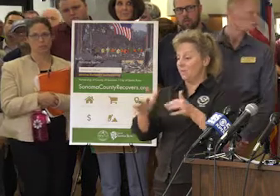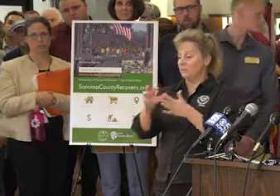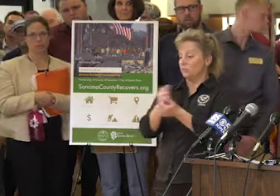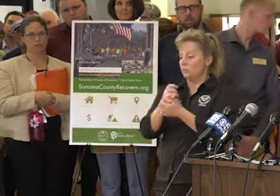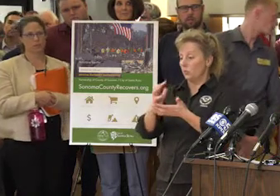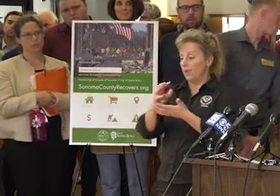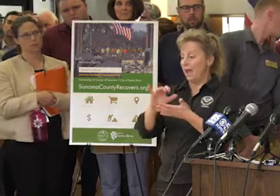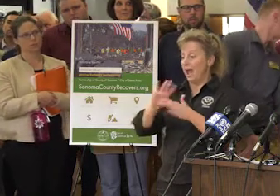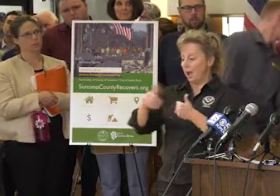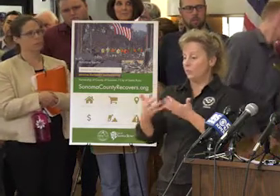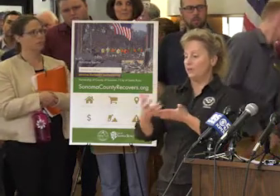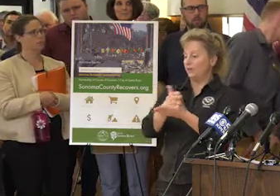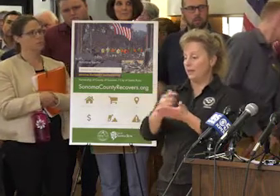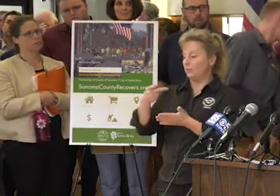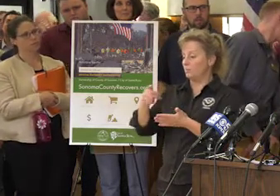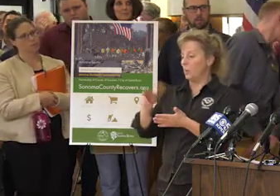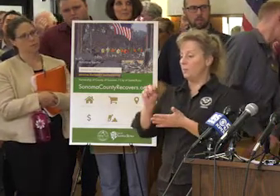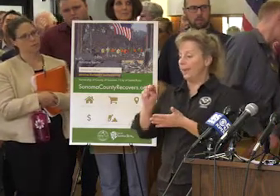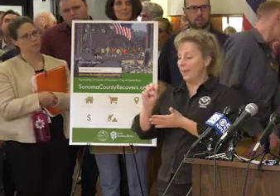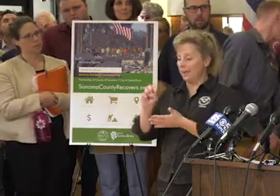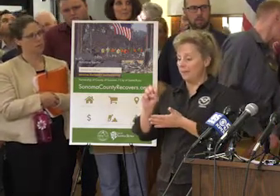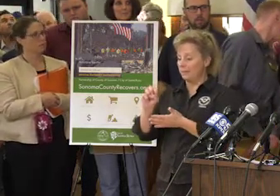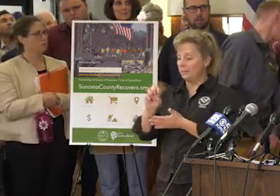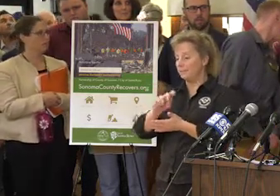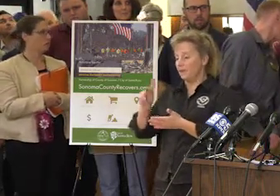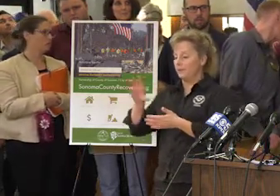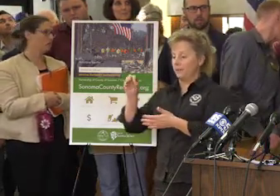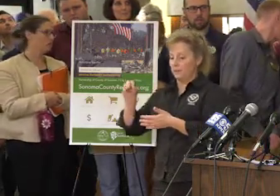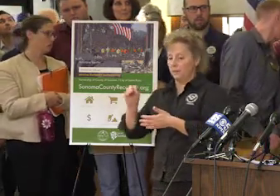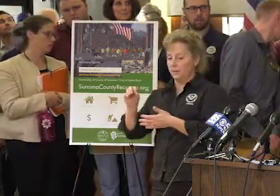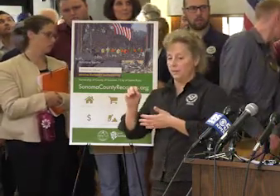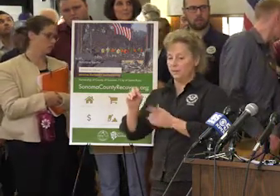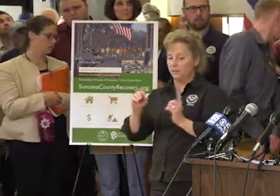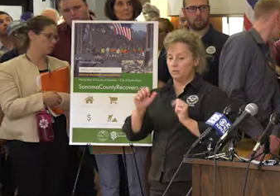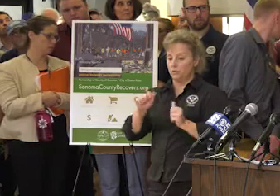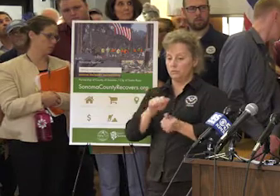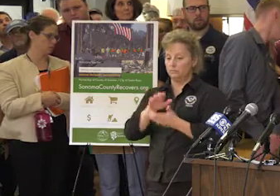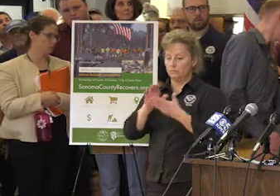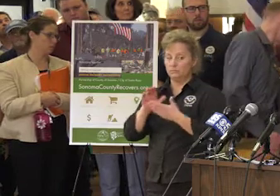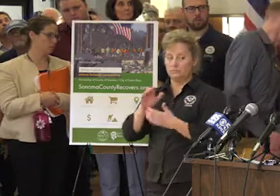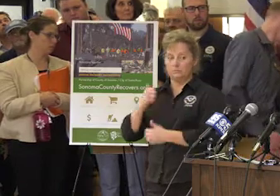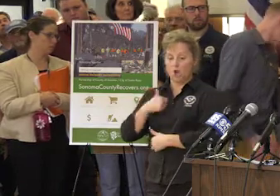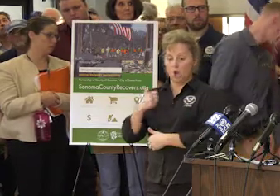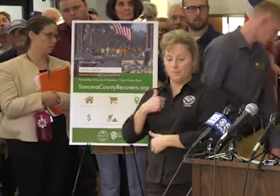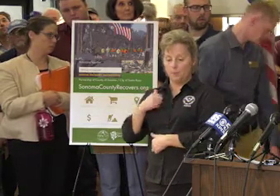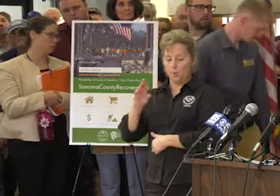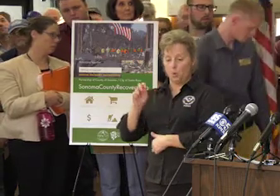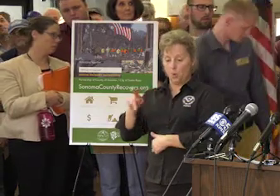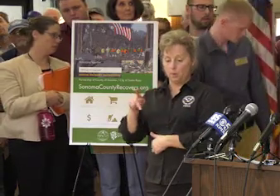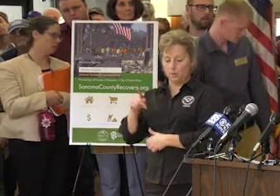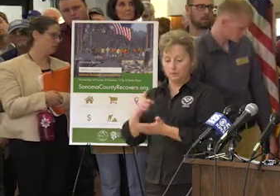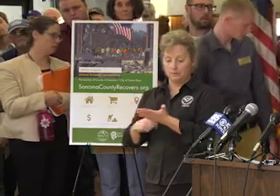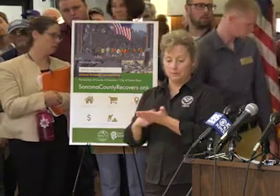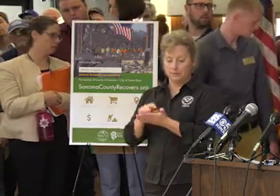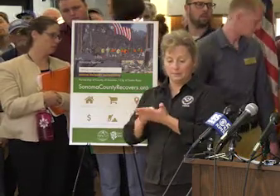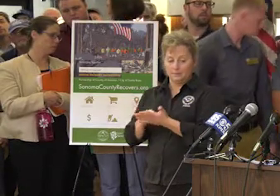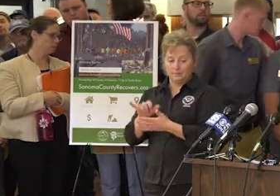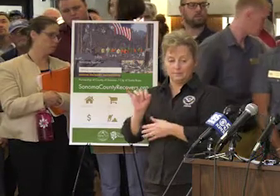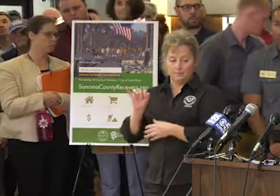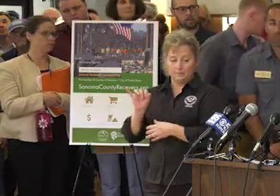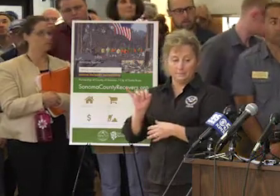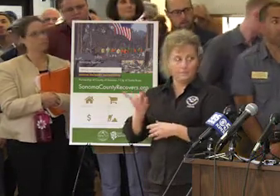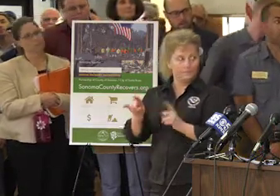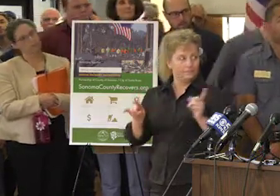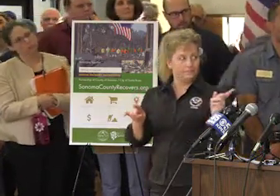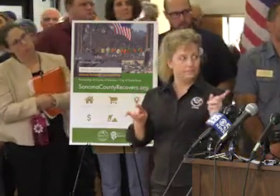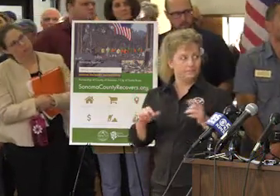Can the Army Corps first speak to on the homes that have been destroyed, the collection of propane or the collection of the tanks? You know, I can